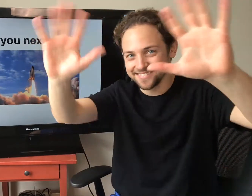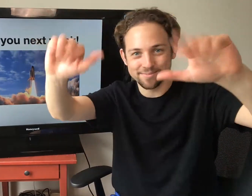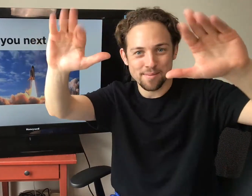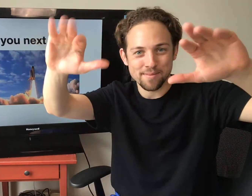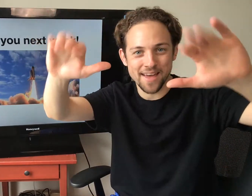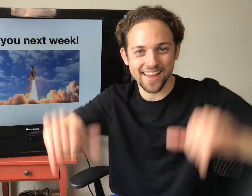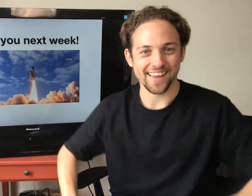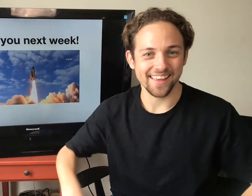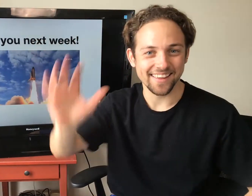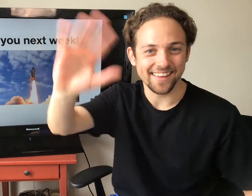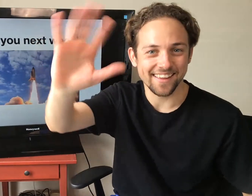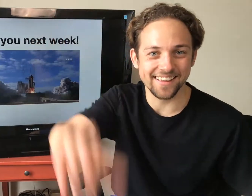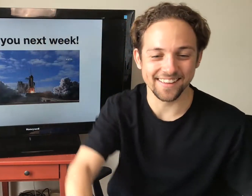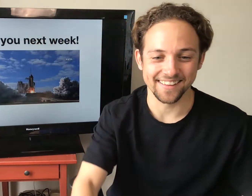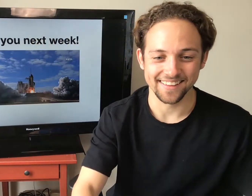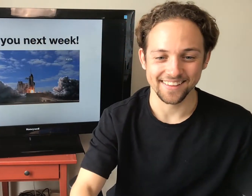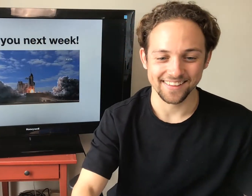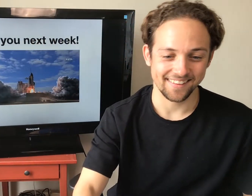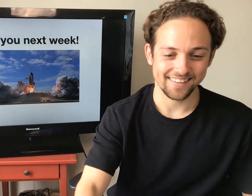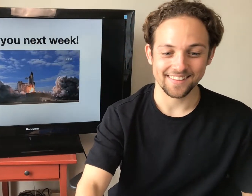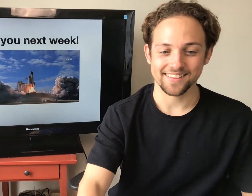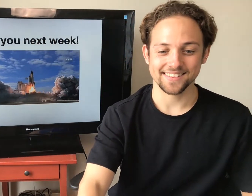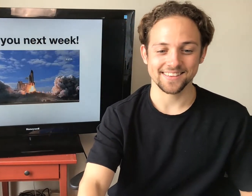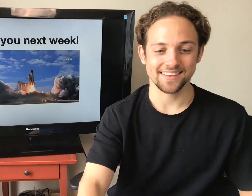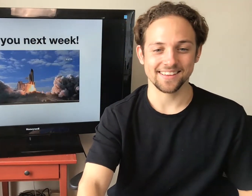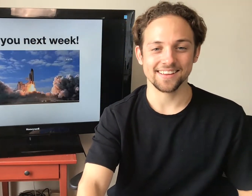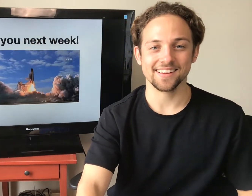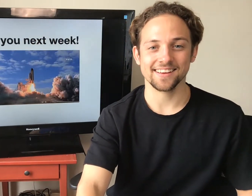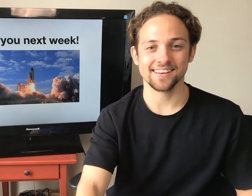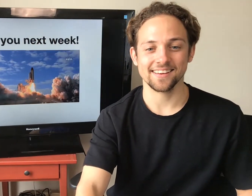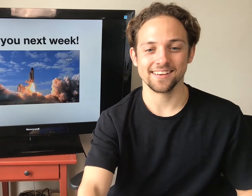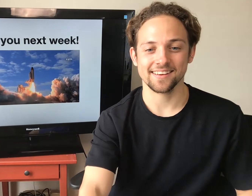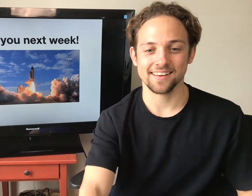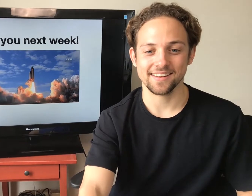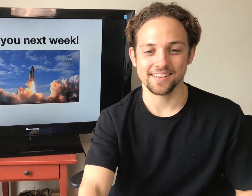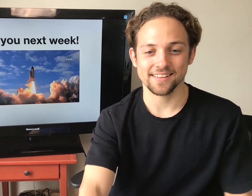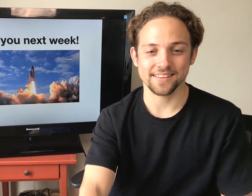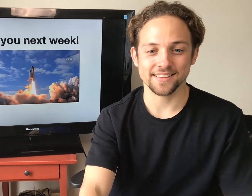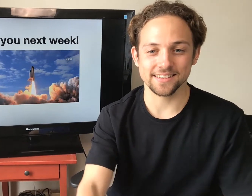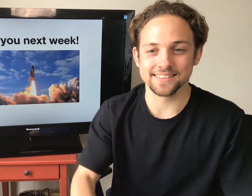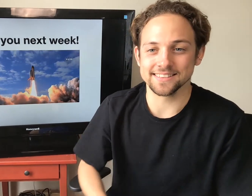weekend. Bye-bye.